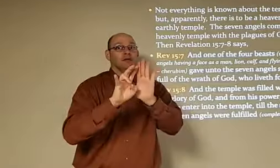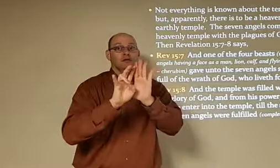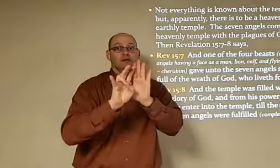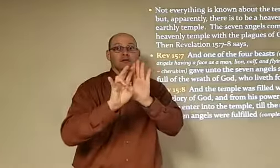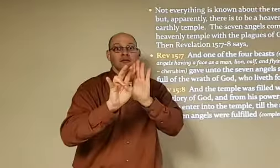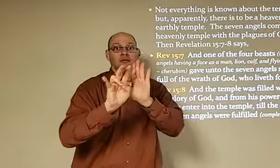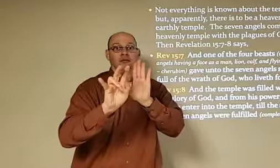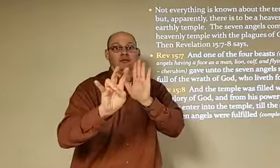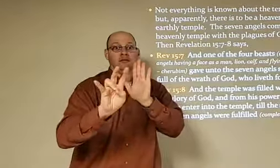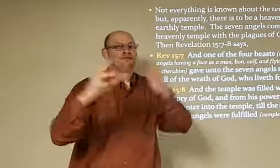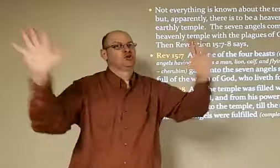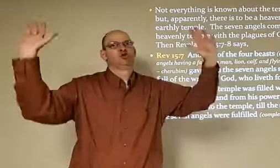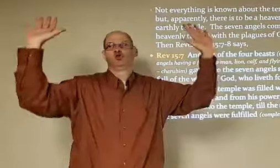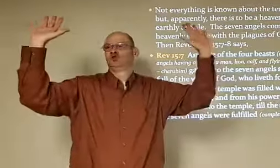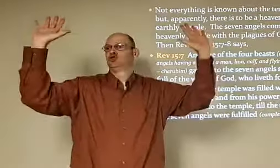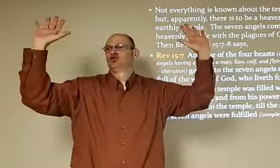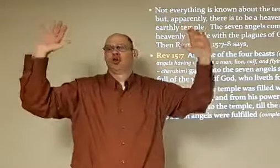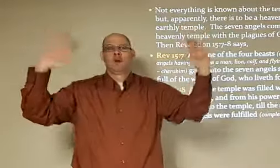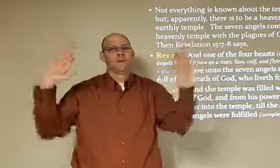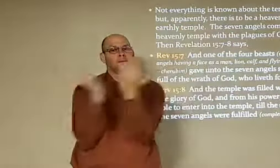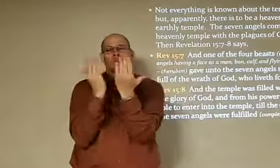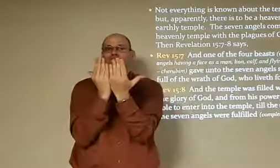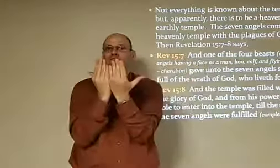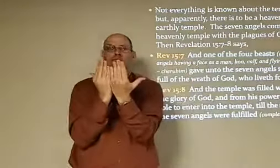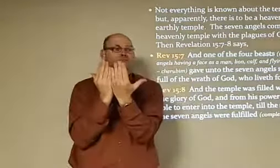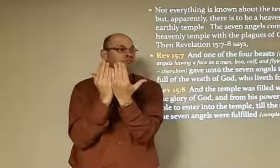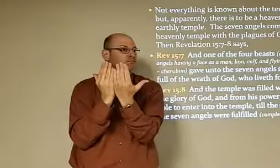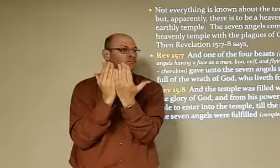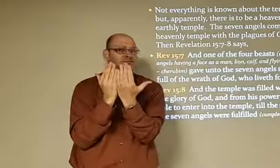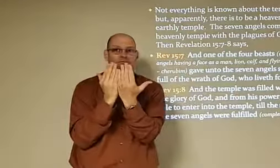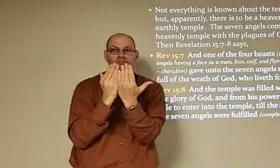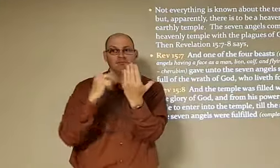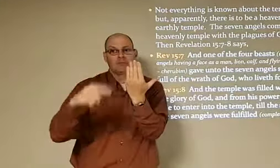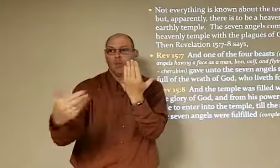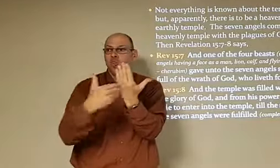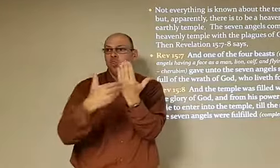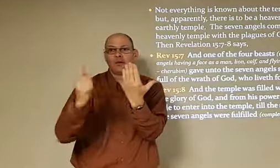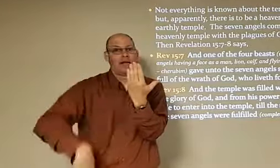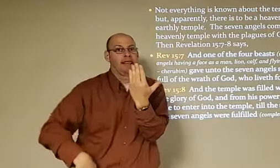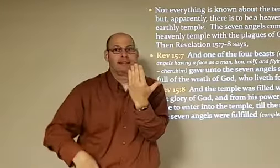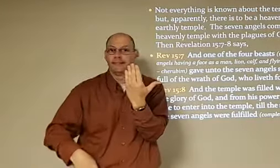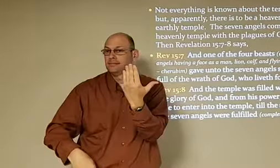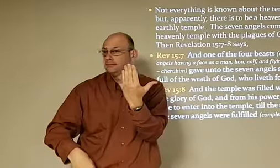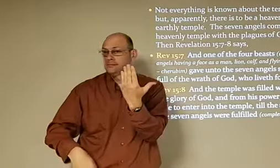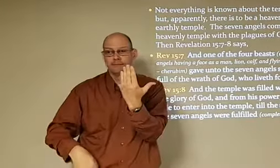Don't wait till those angels come out. It's over. The doors are shut. You won't be able to enter